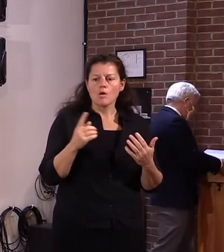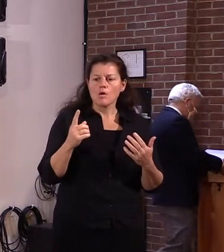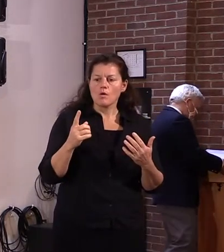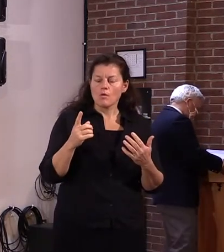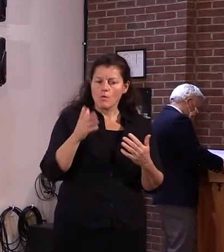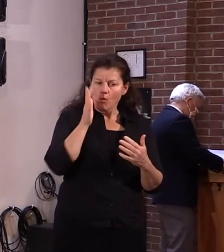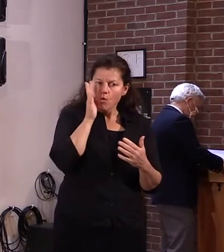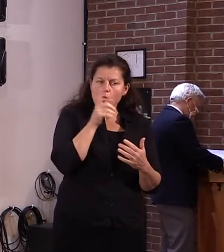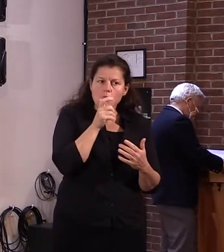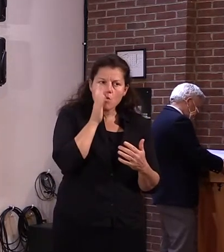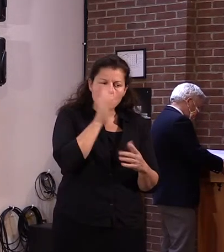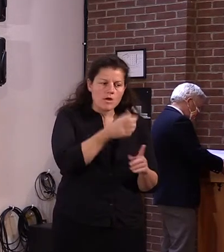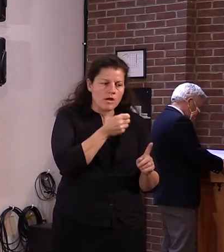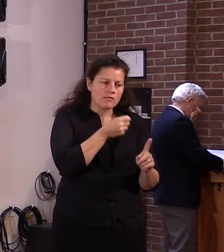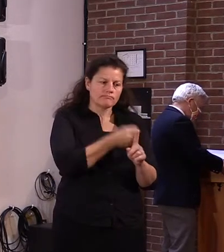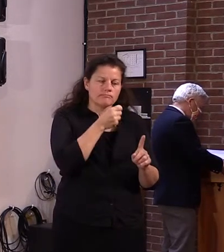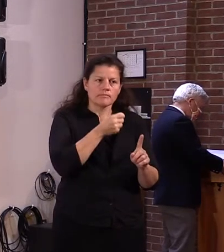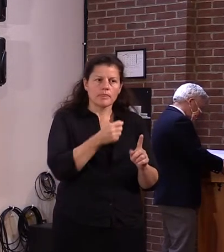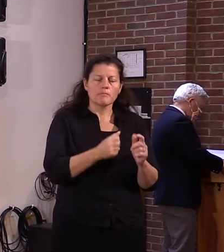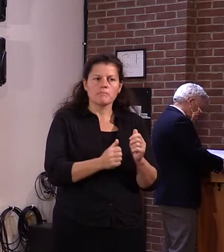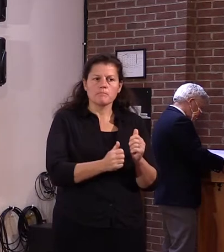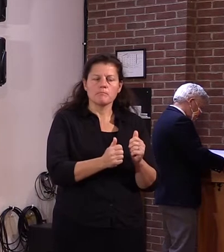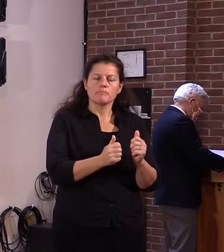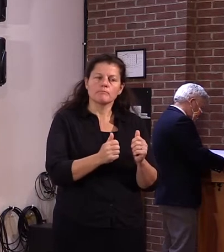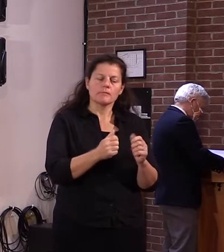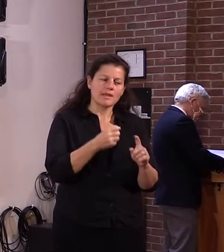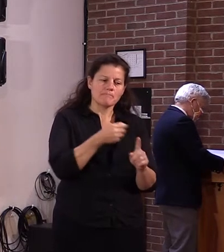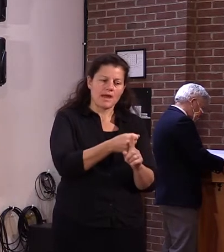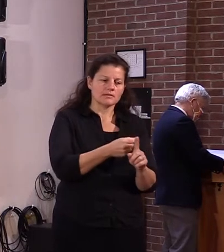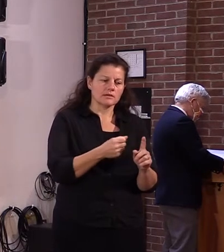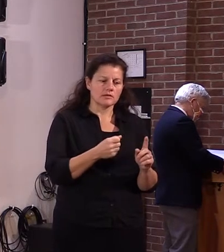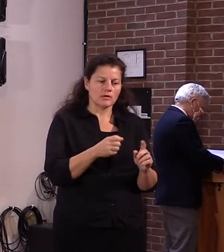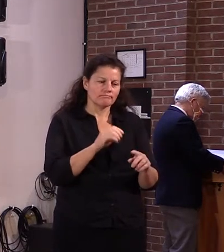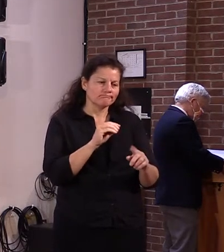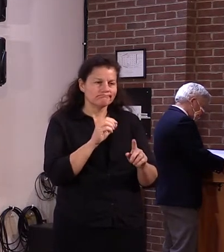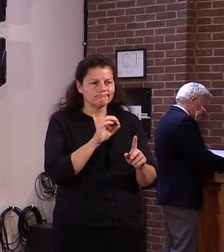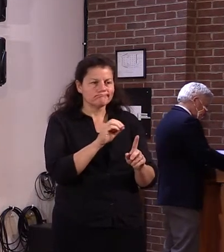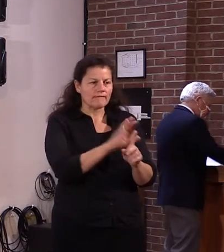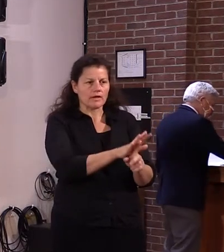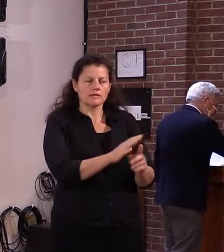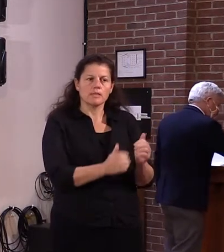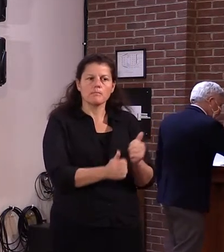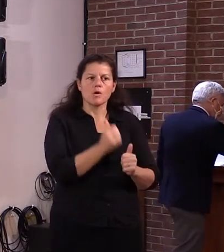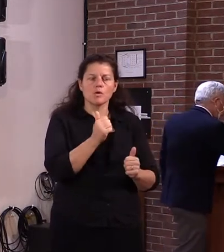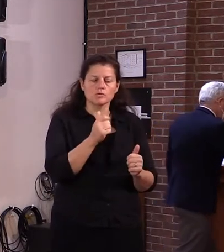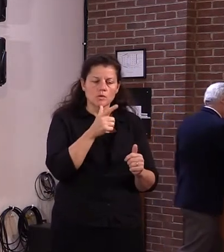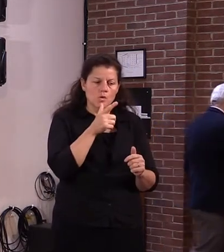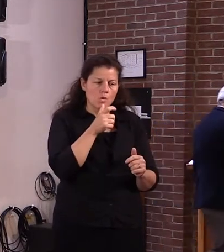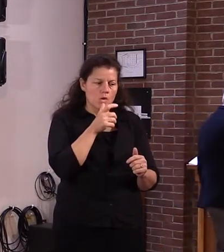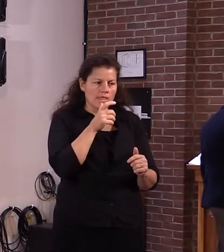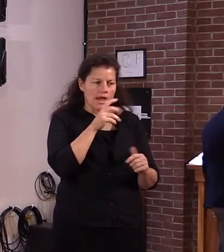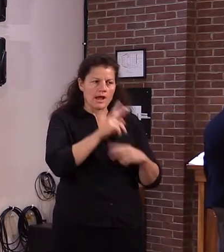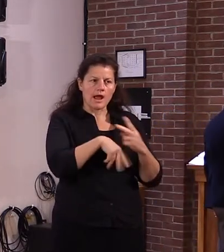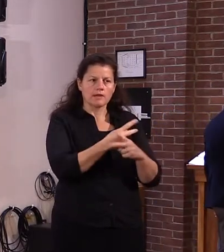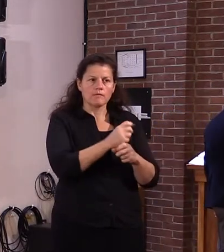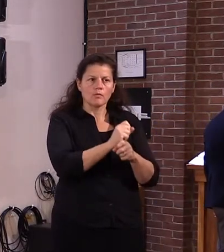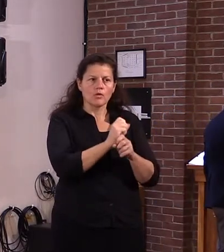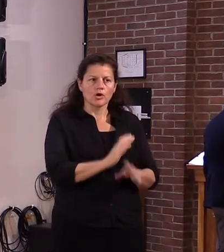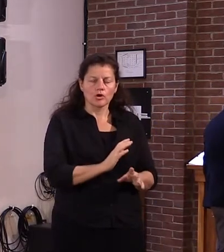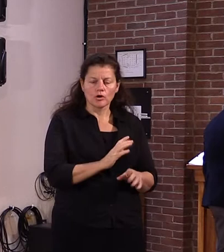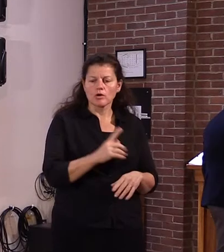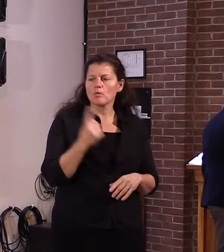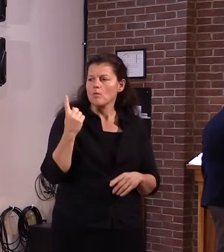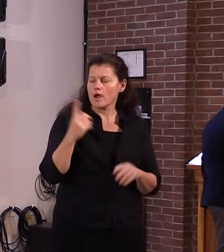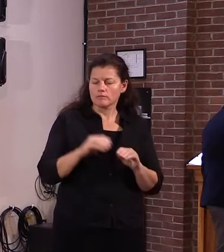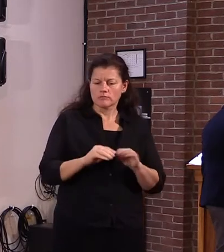affected, and what that impact is going to be. Additionally, the release from your department said